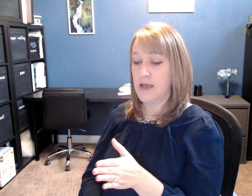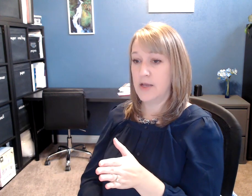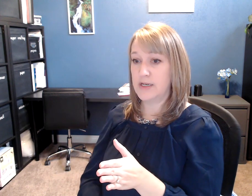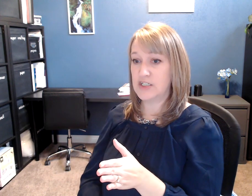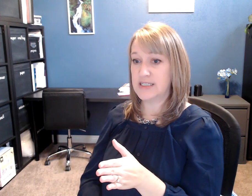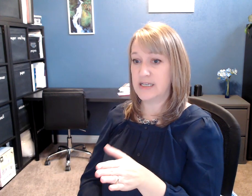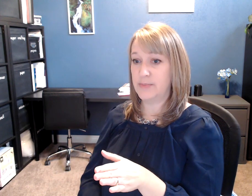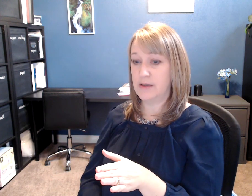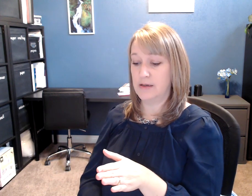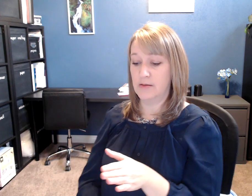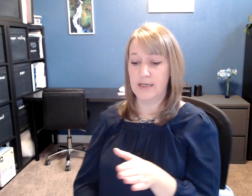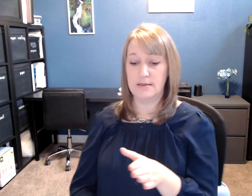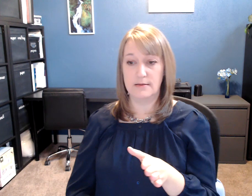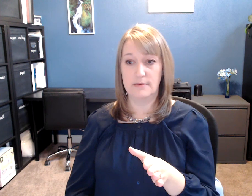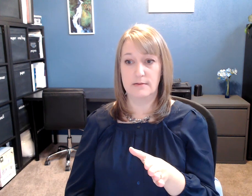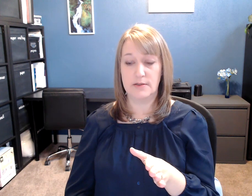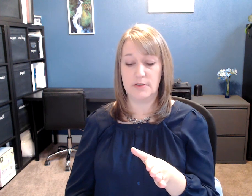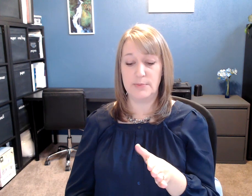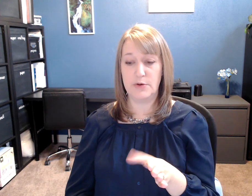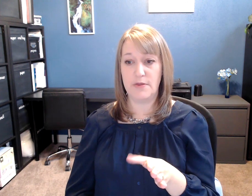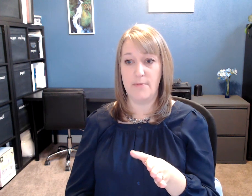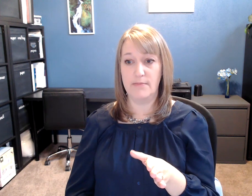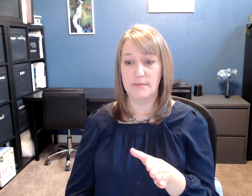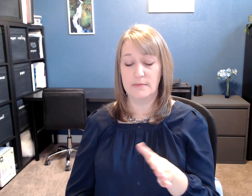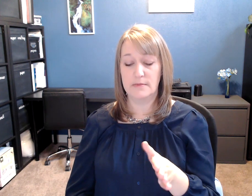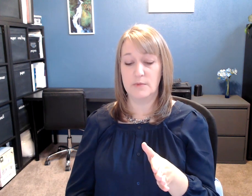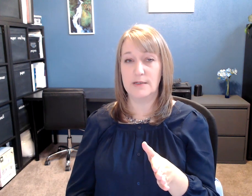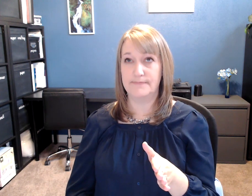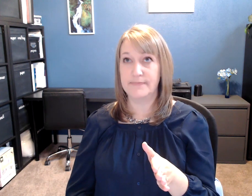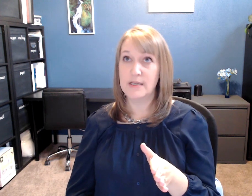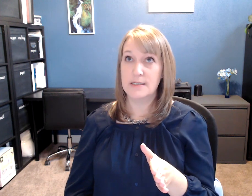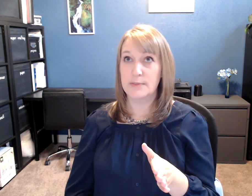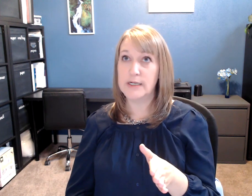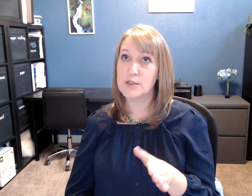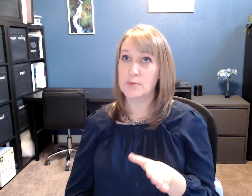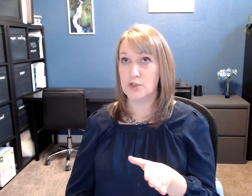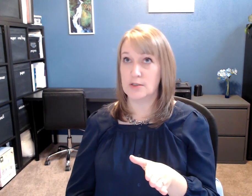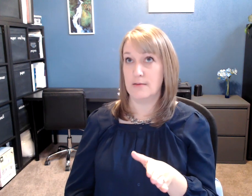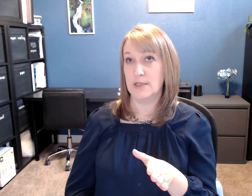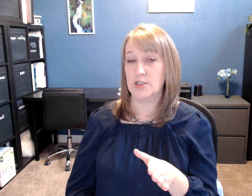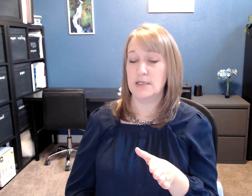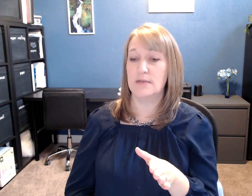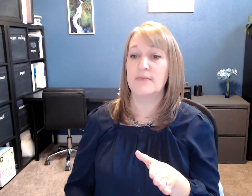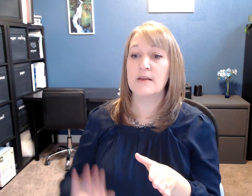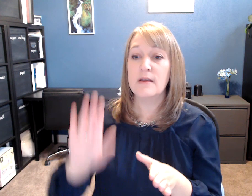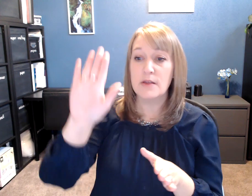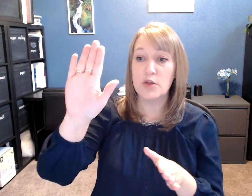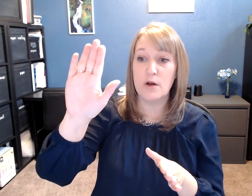You want to just tip it a little bit. So tip your thumb. Well, tip your hand towards your thumb, I should say. Then you want